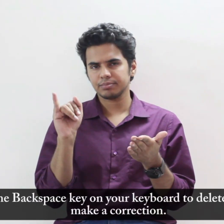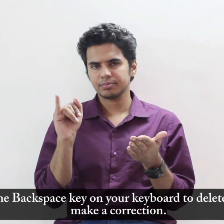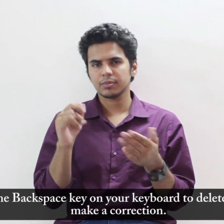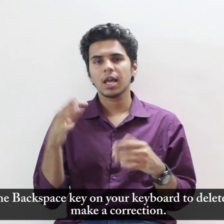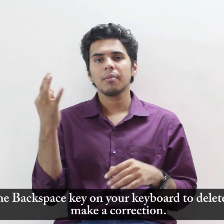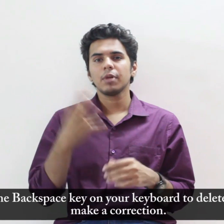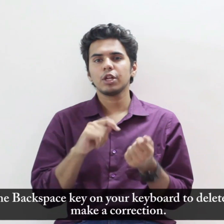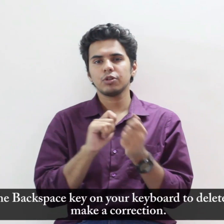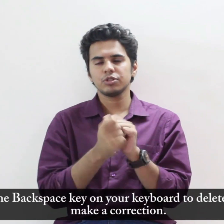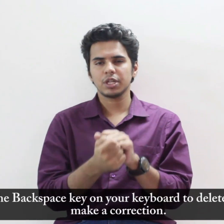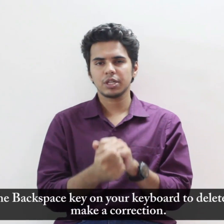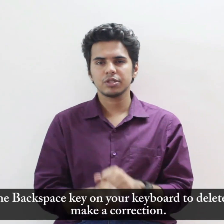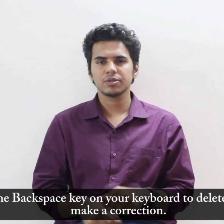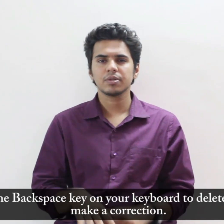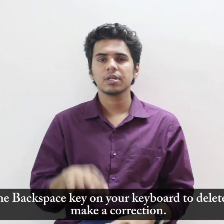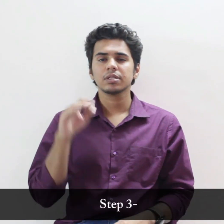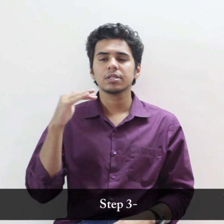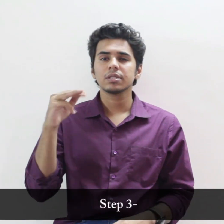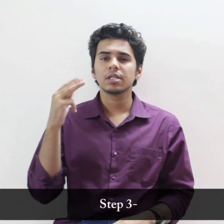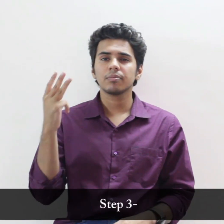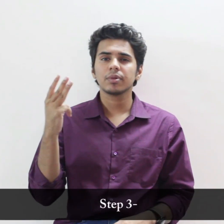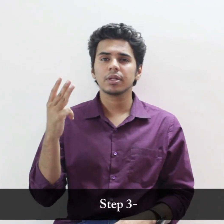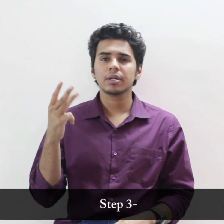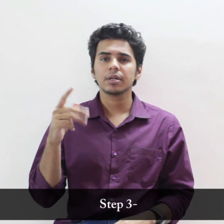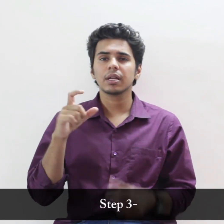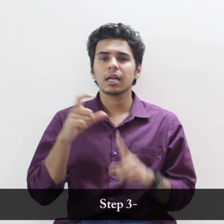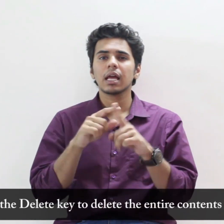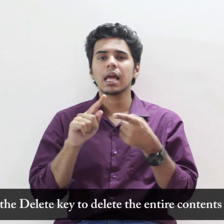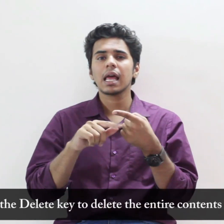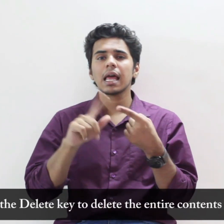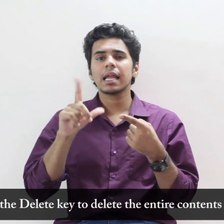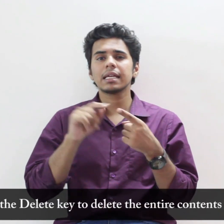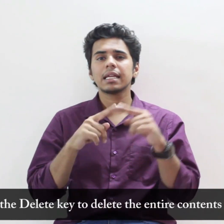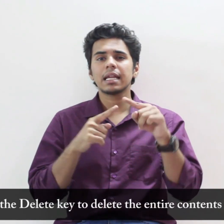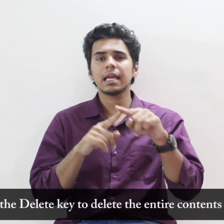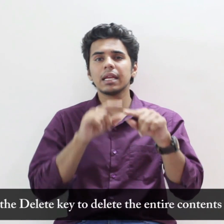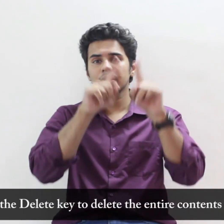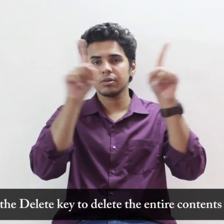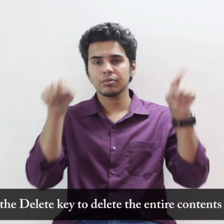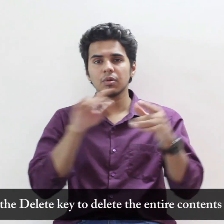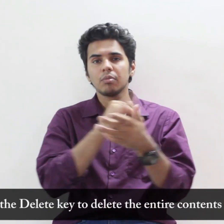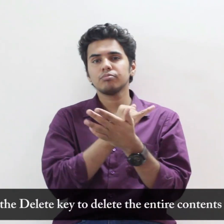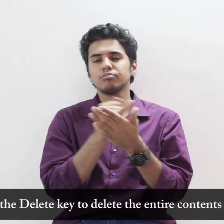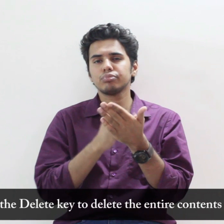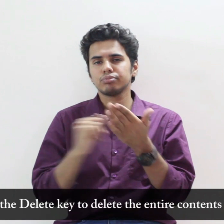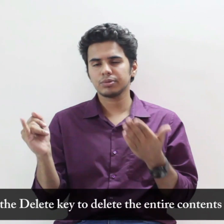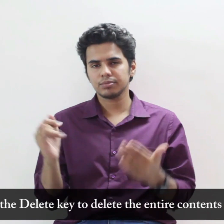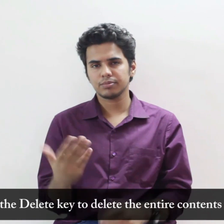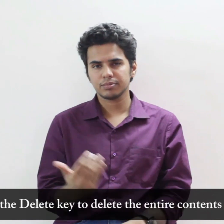correction. Step 3. Press the delete key to delete the entire contents of the